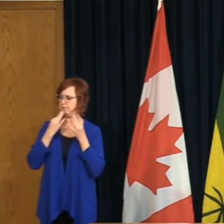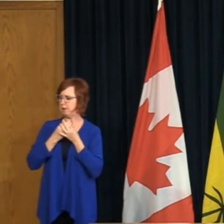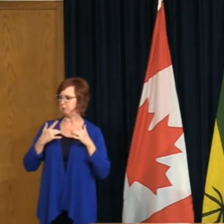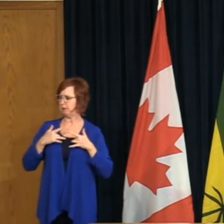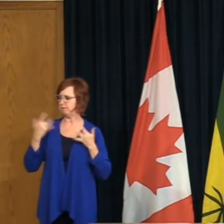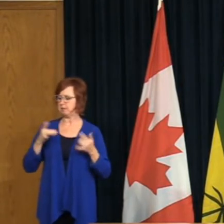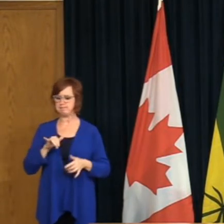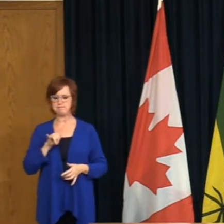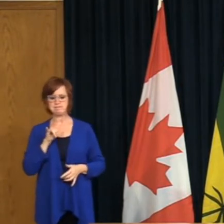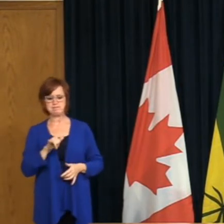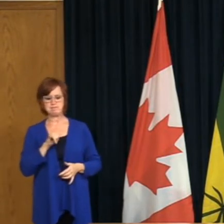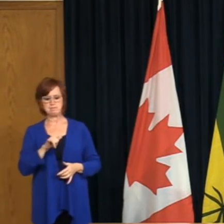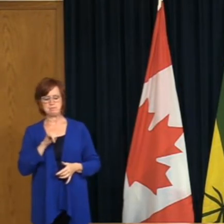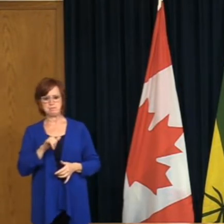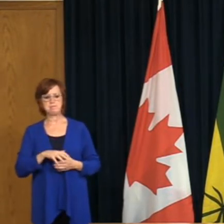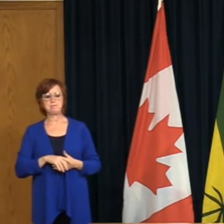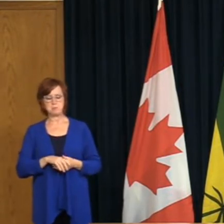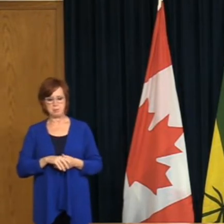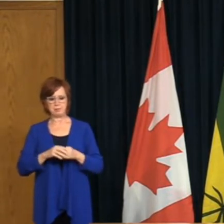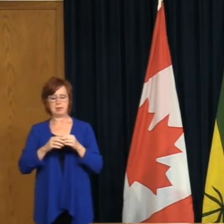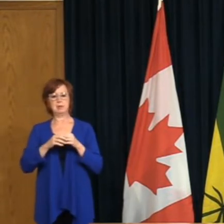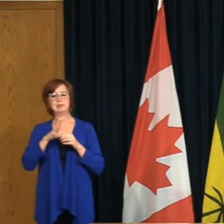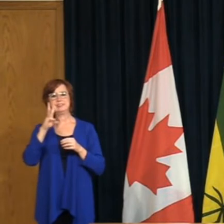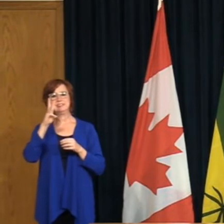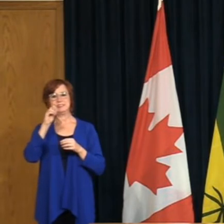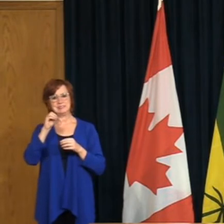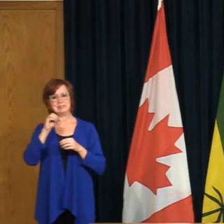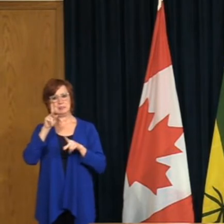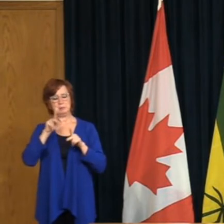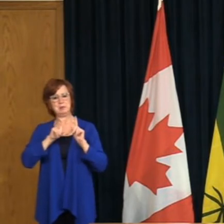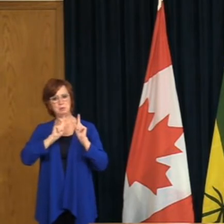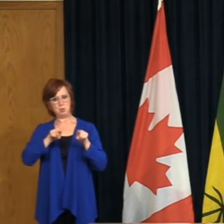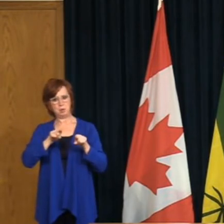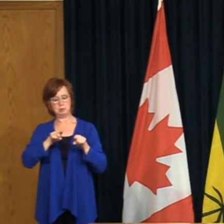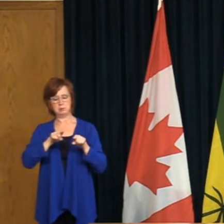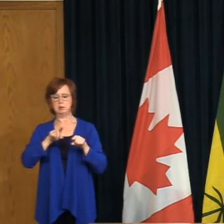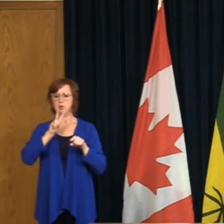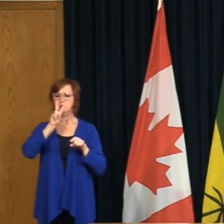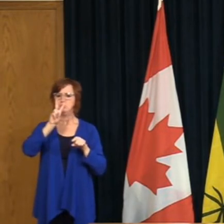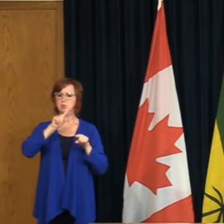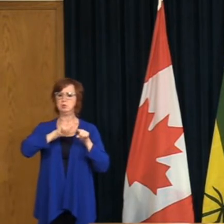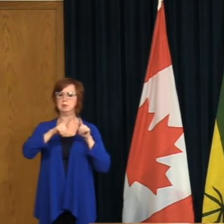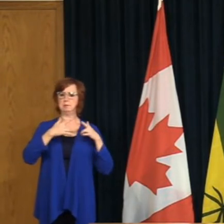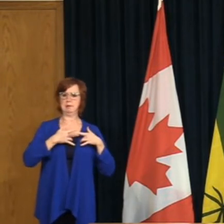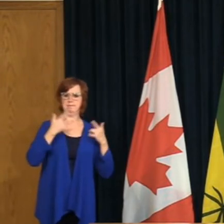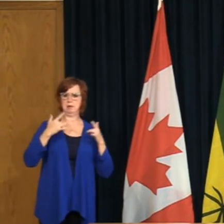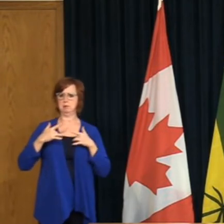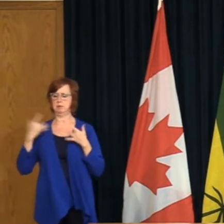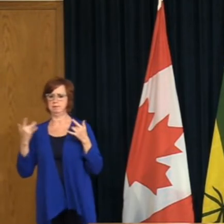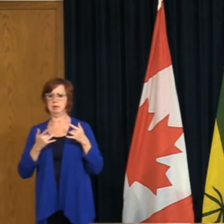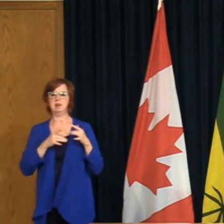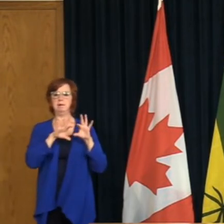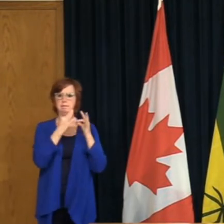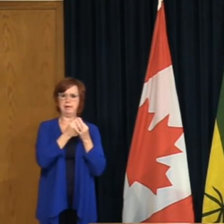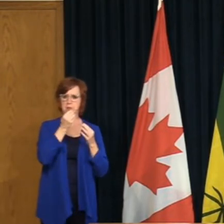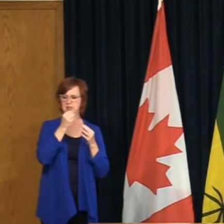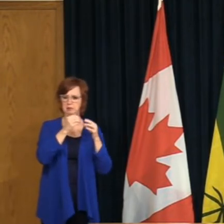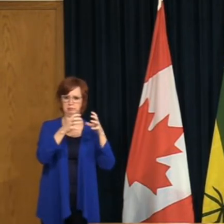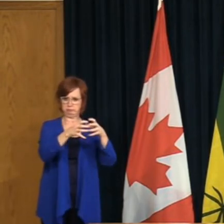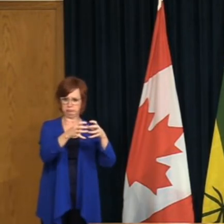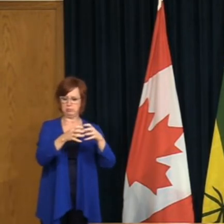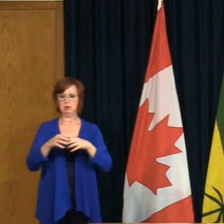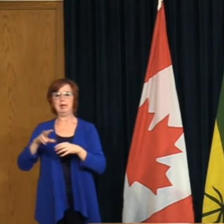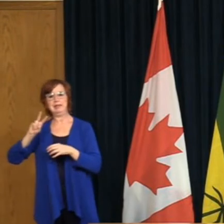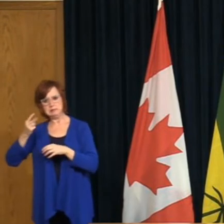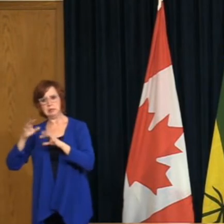to the 60 or so people who attended 2 related gatherings on different dates. But I think the lesson from that we all need to learn is